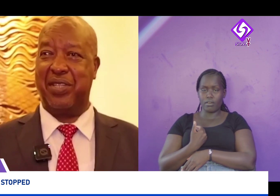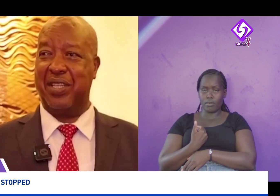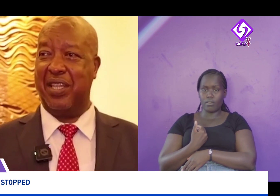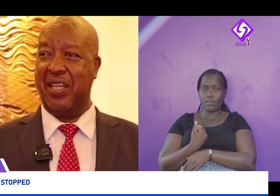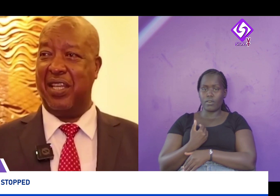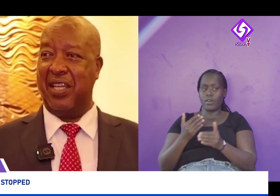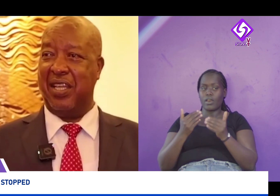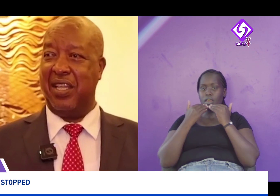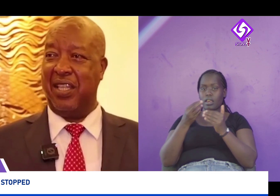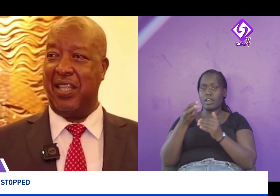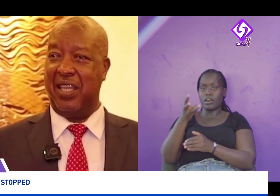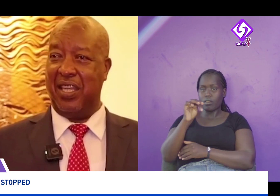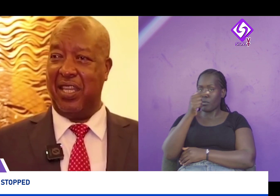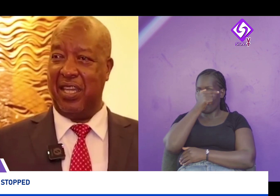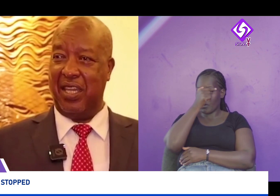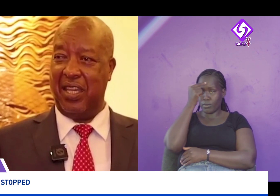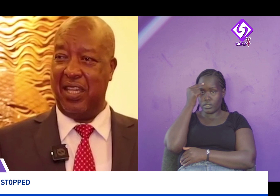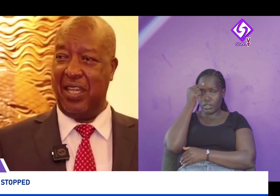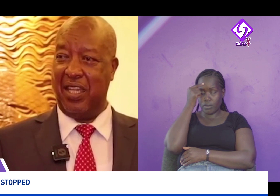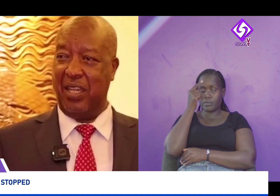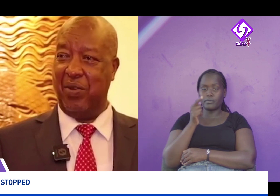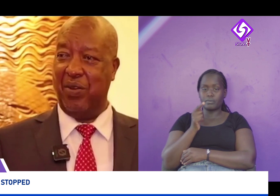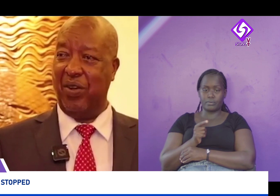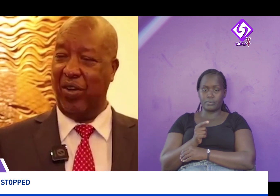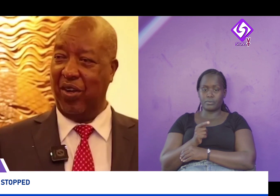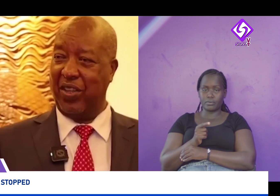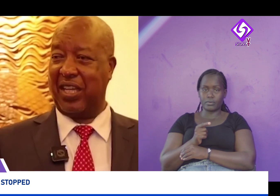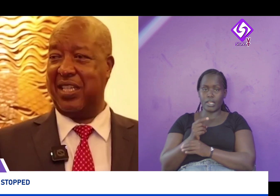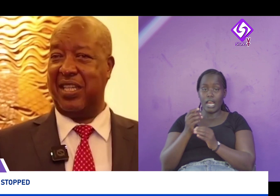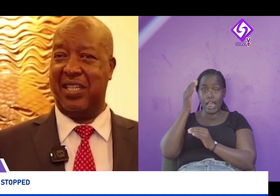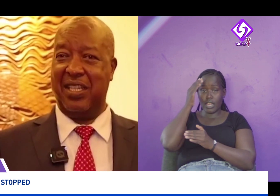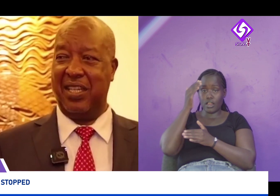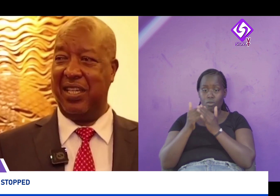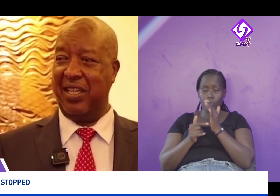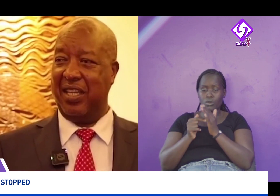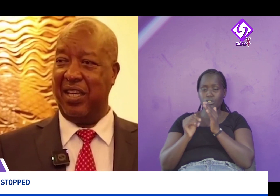because they knew all the cases,